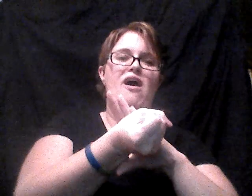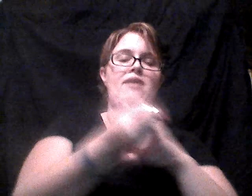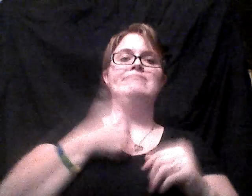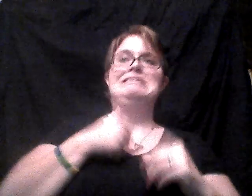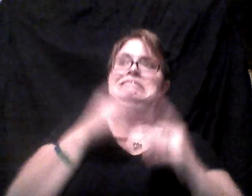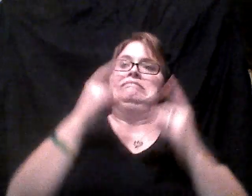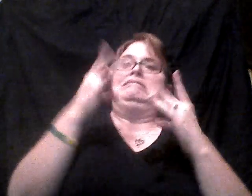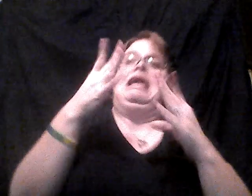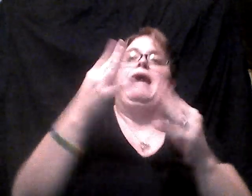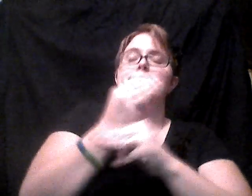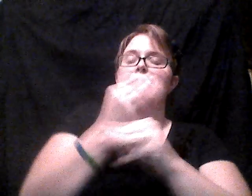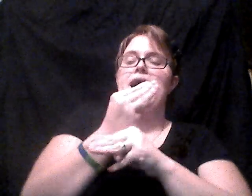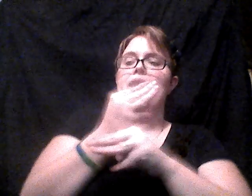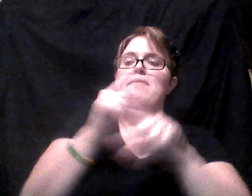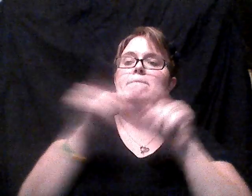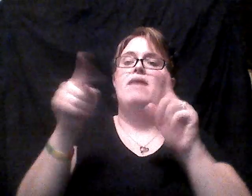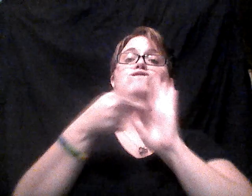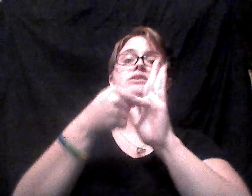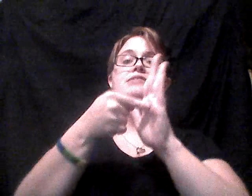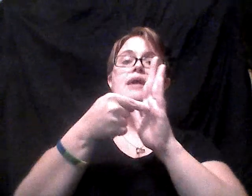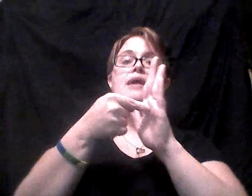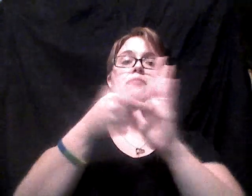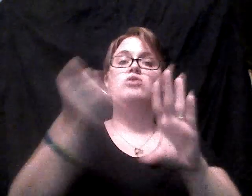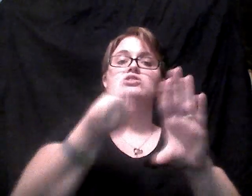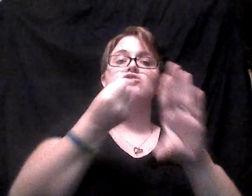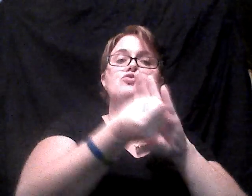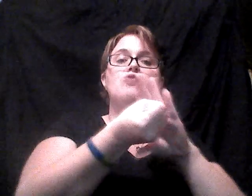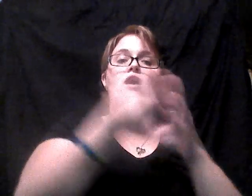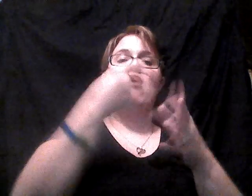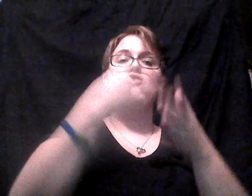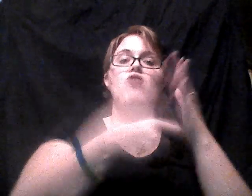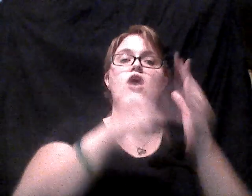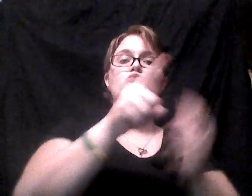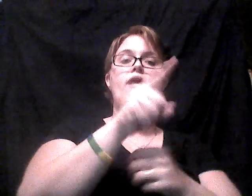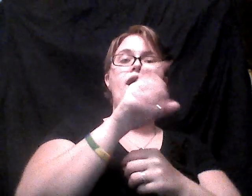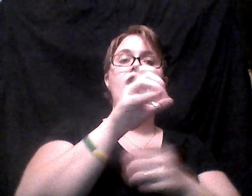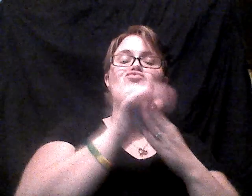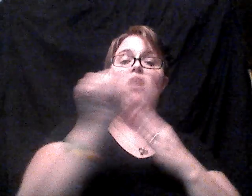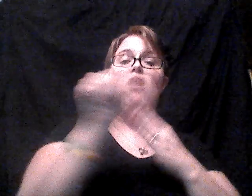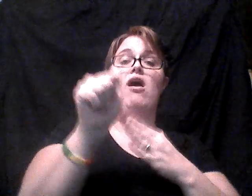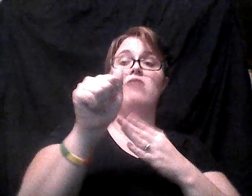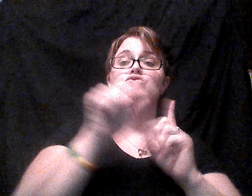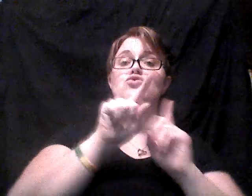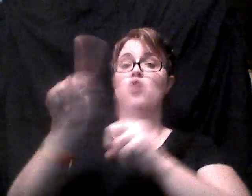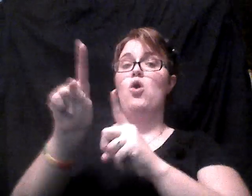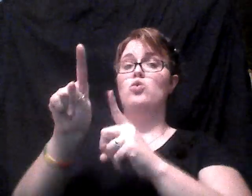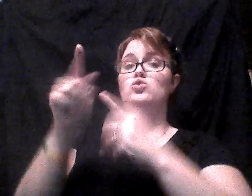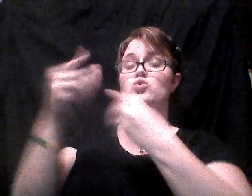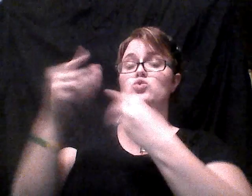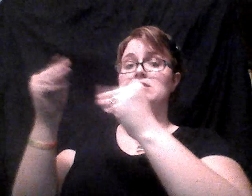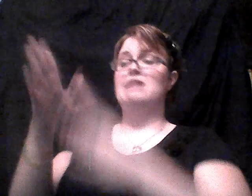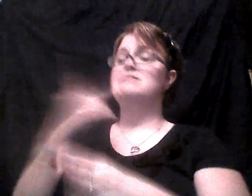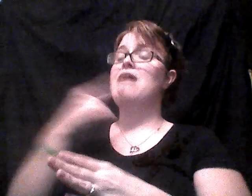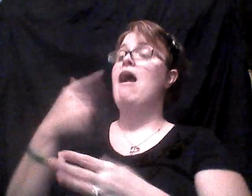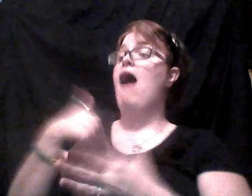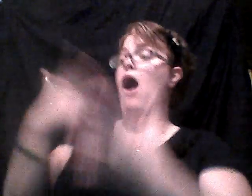Let's say the stock was $100. And you go to your stockbroker and you go, man, I want to buy a stock. Because if I buy a stock, I'm